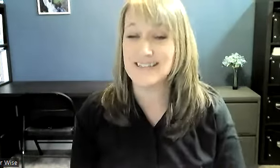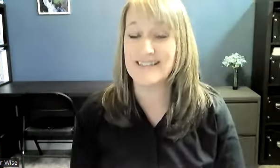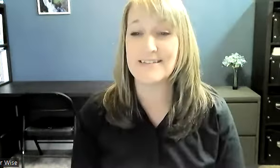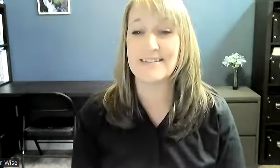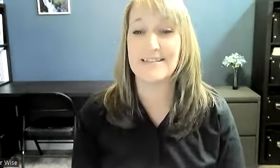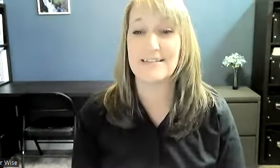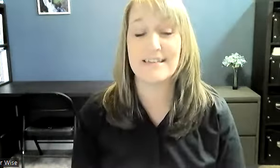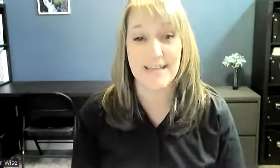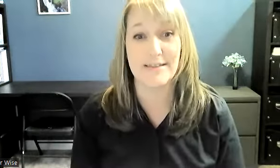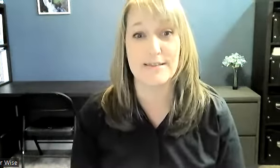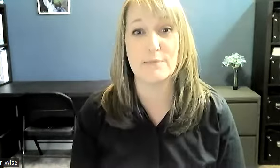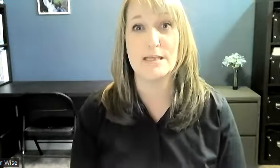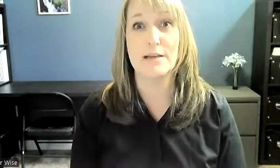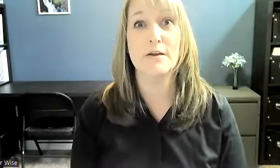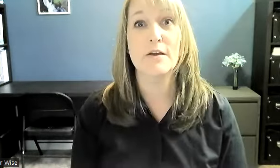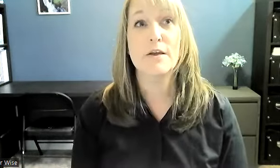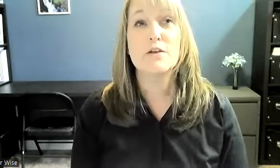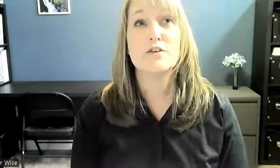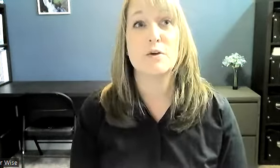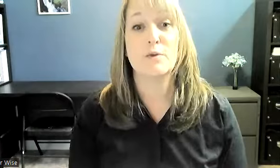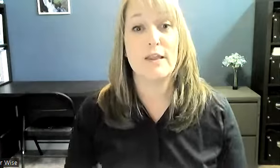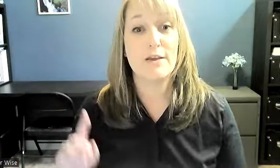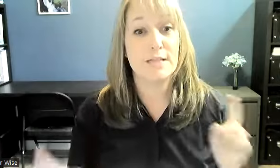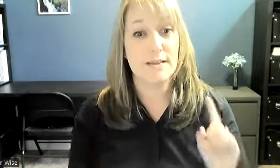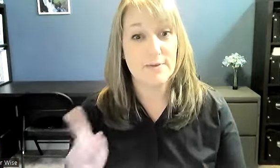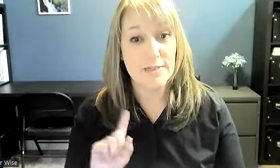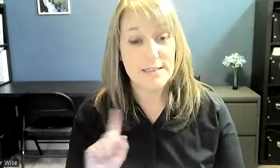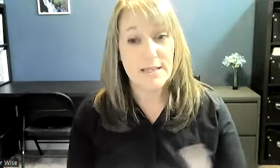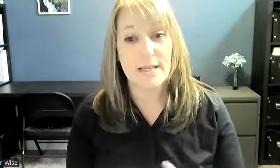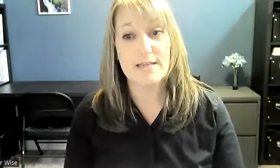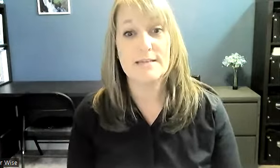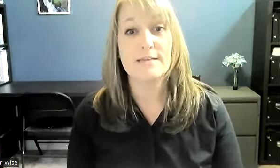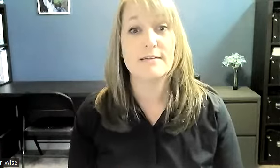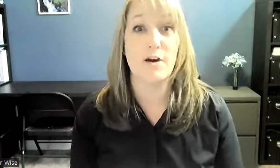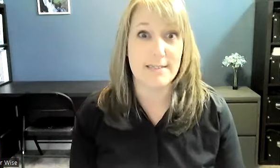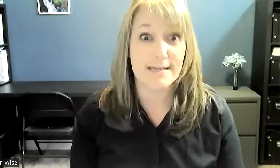does. It's exactly the same sign. So the way that you tell the difference is context.